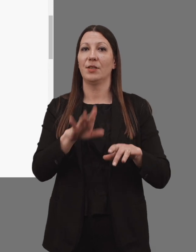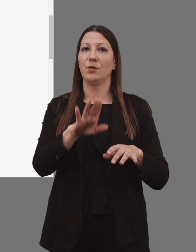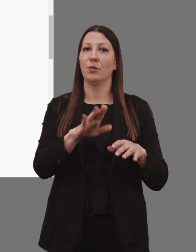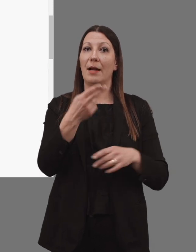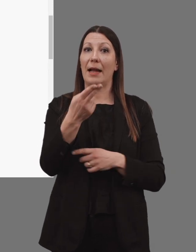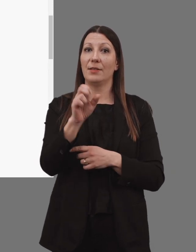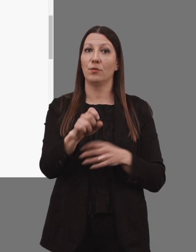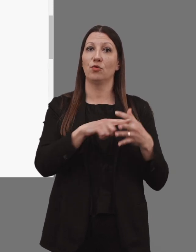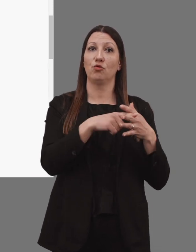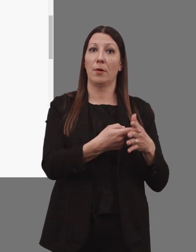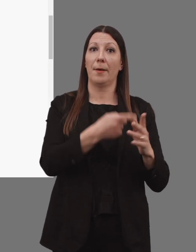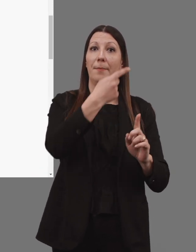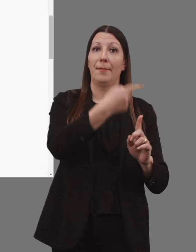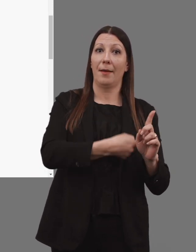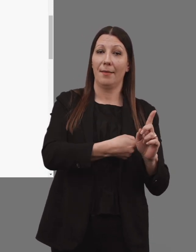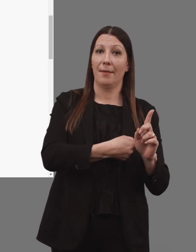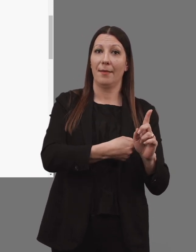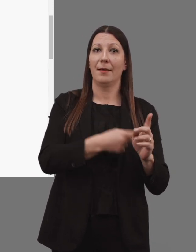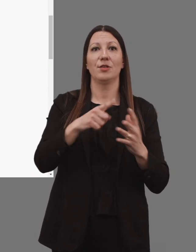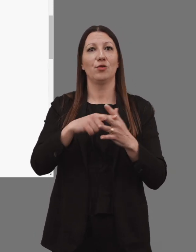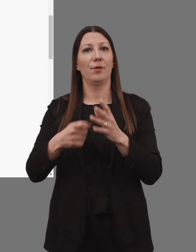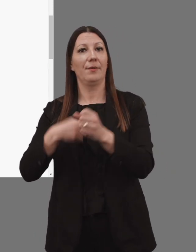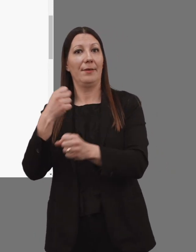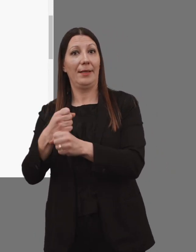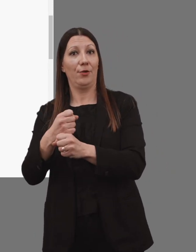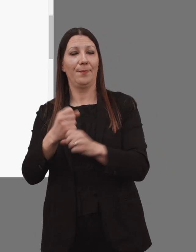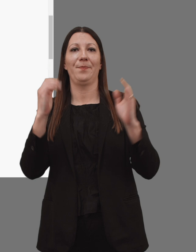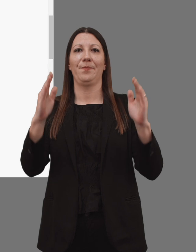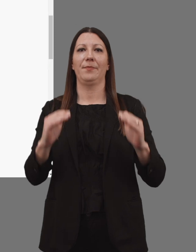and your end month and year.